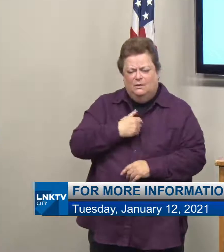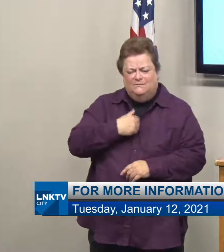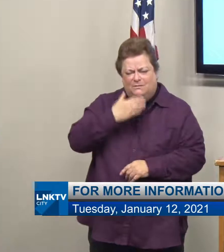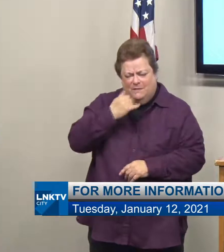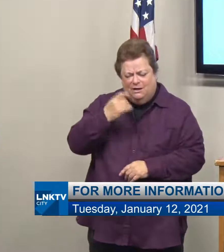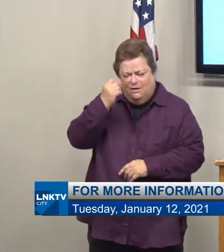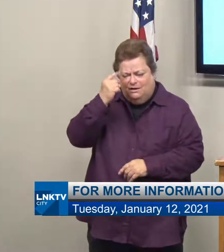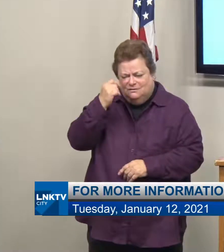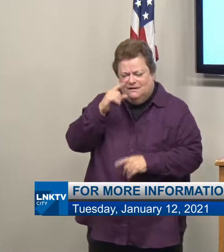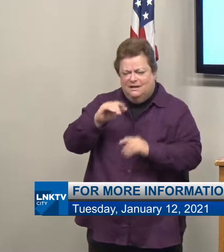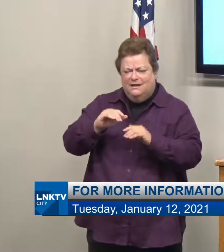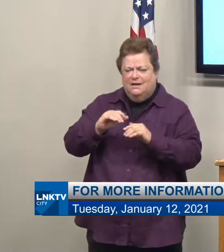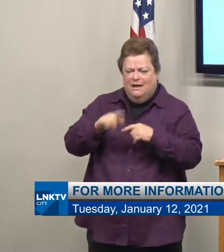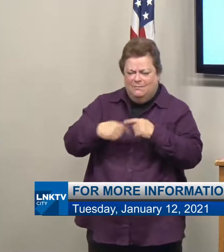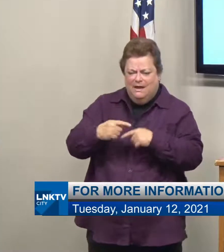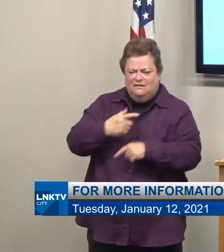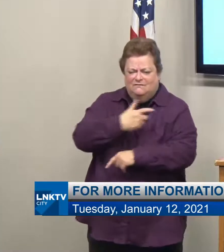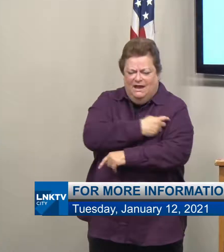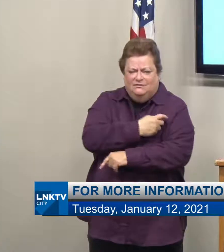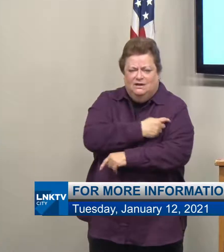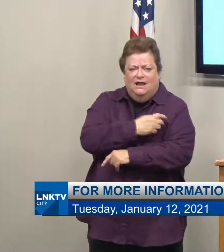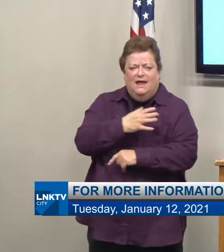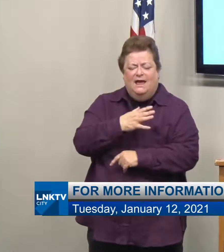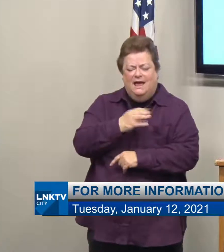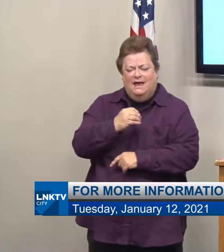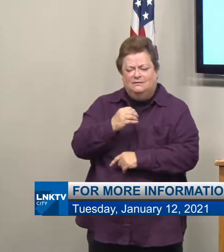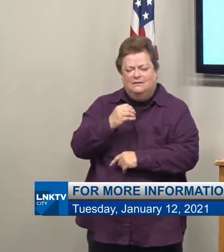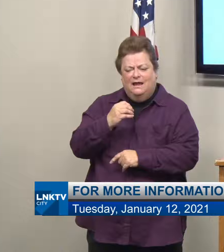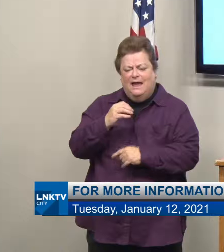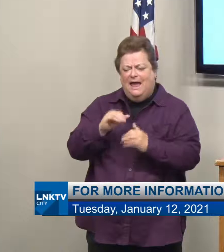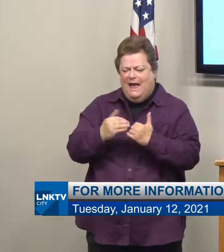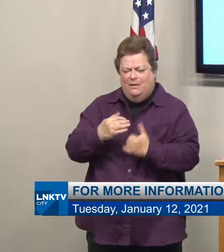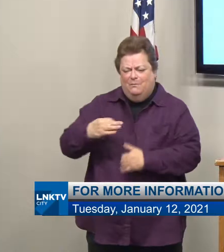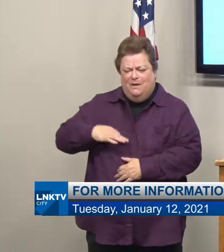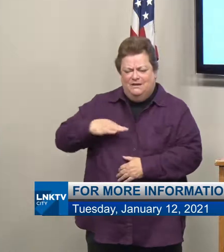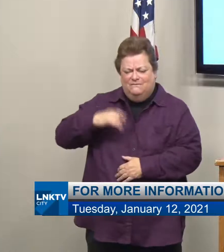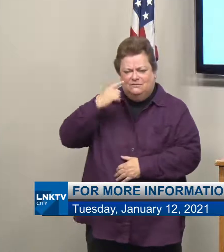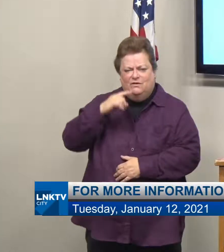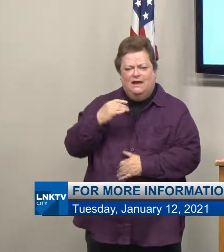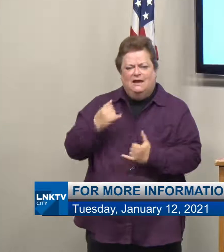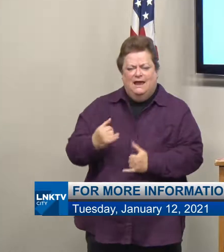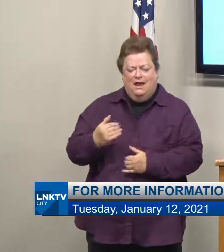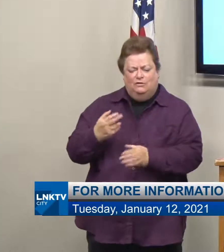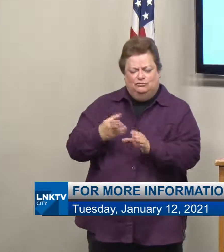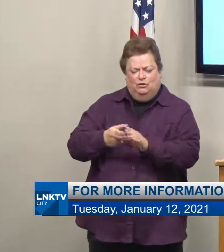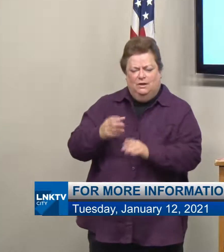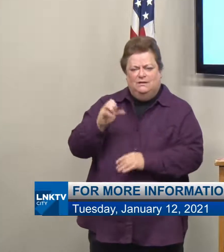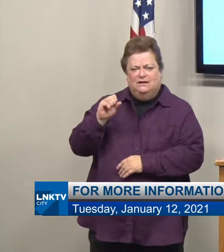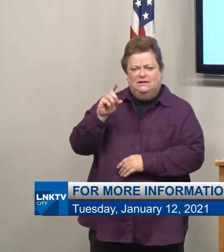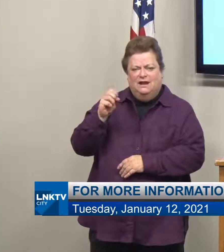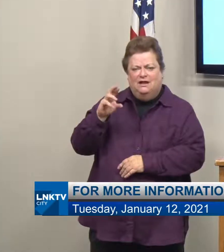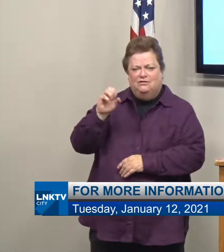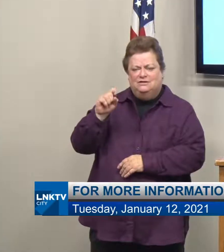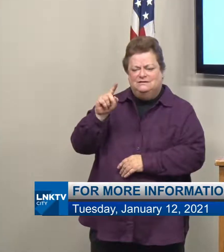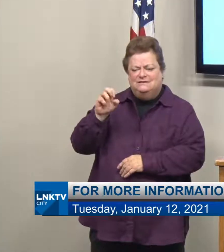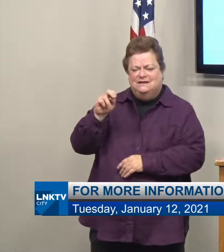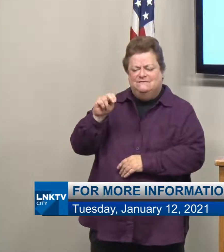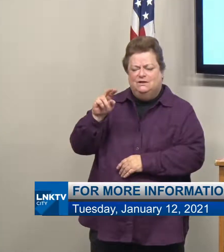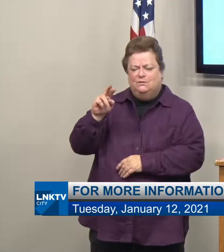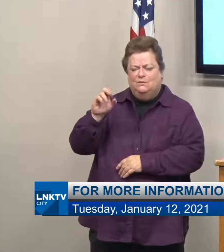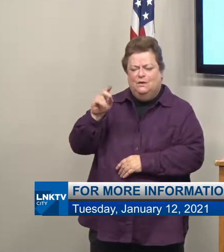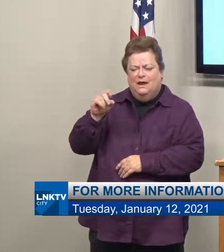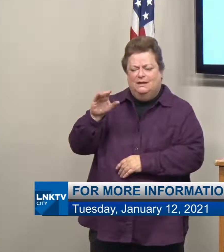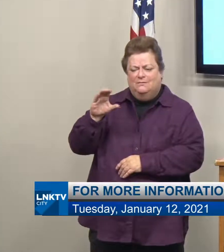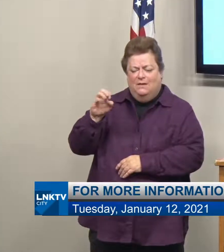how it works, and its benefits. And joining us today is Dr. Stephen Rademacher, who specializes in infectious disease.